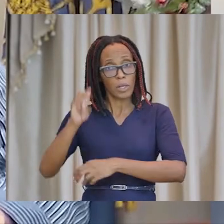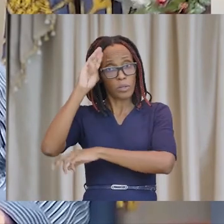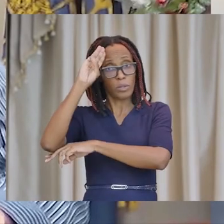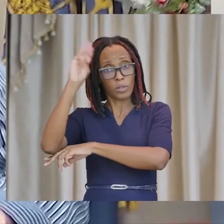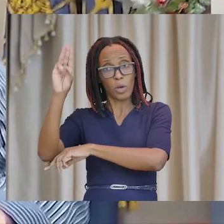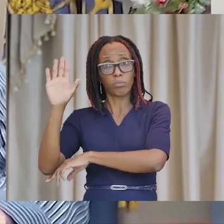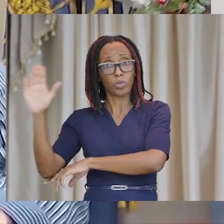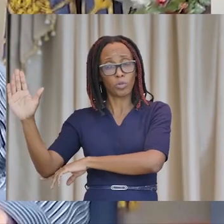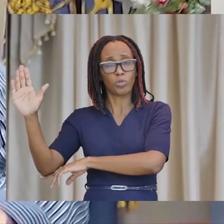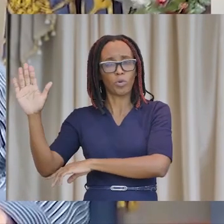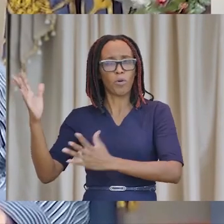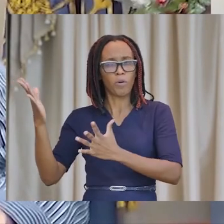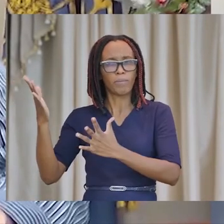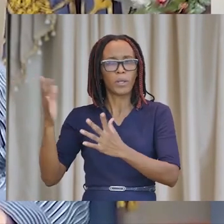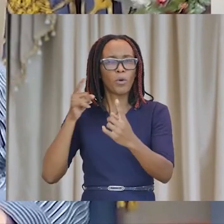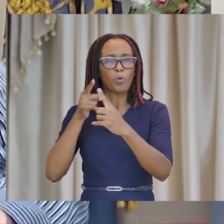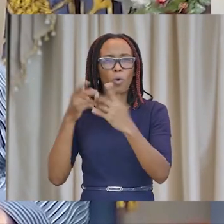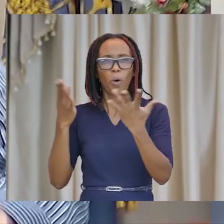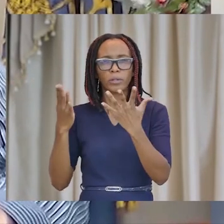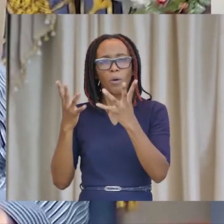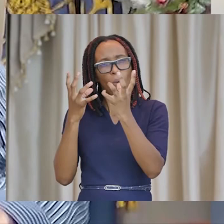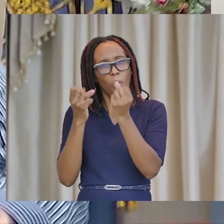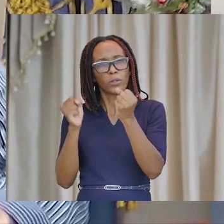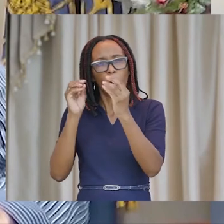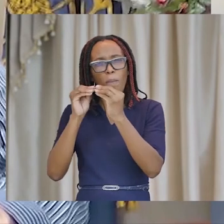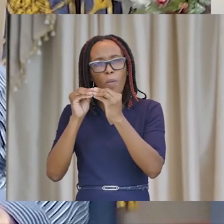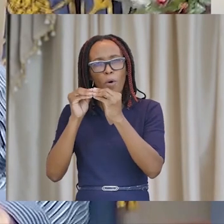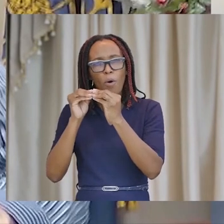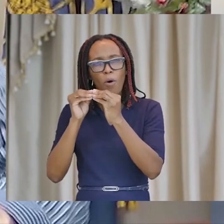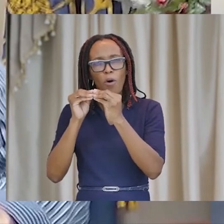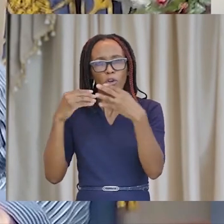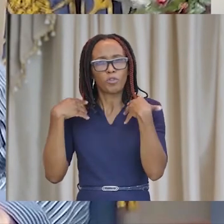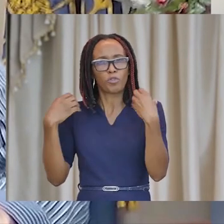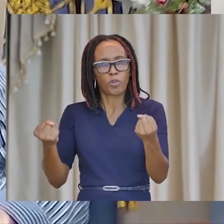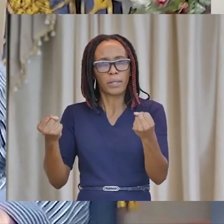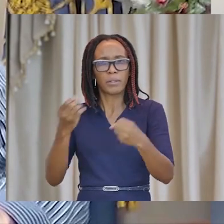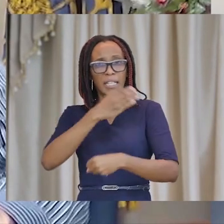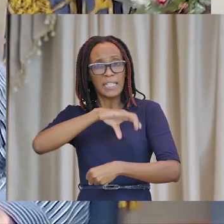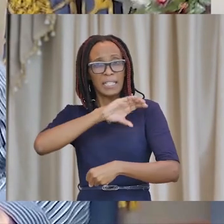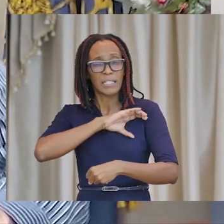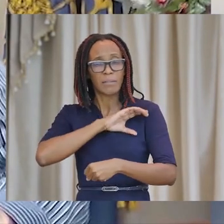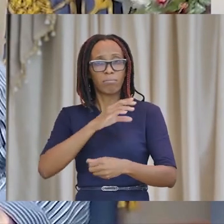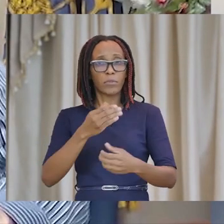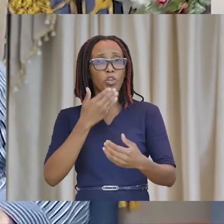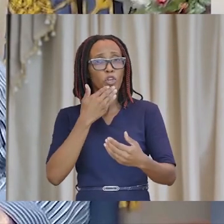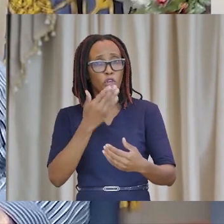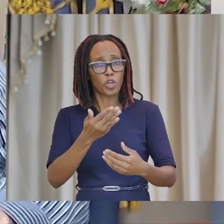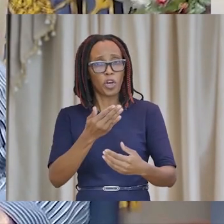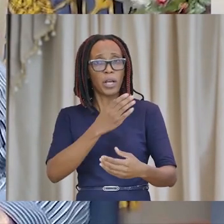ethos is the commitment to developing moral strength and character, citizenship values, and